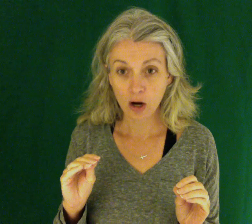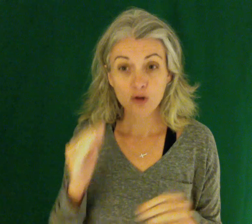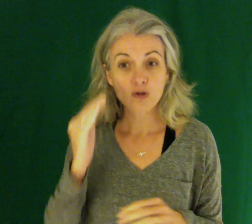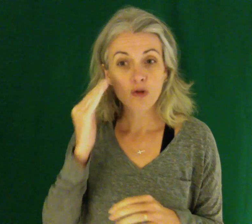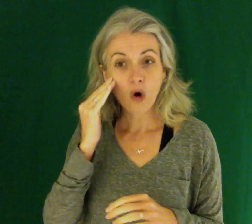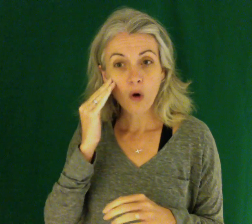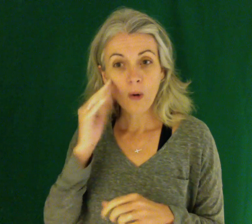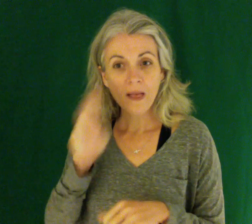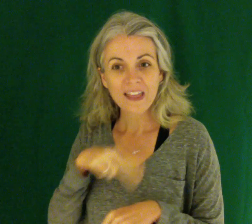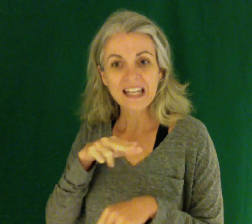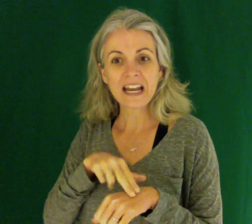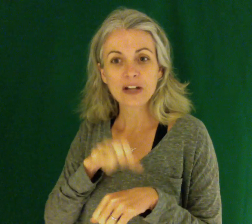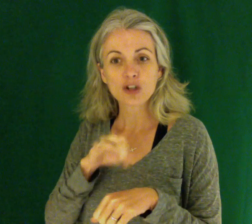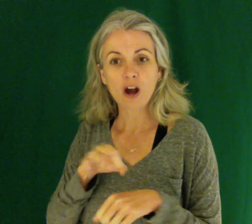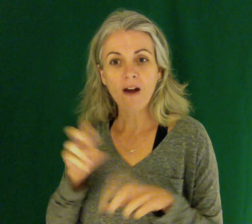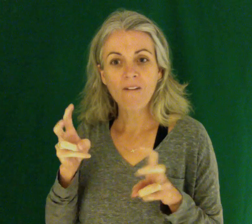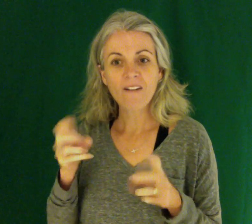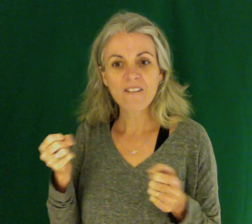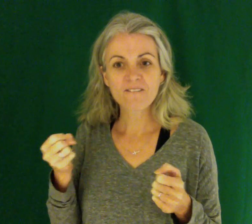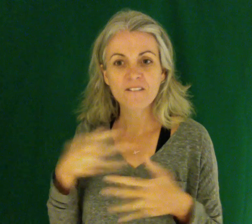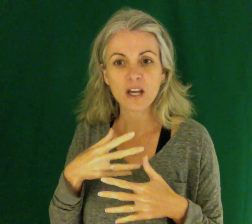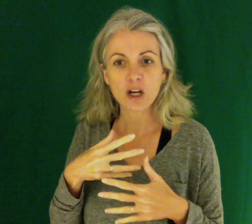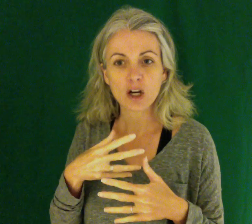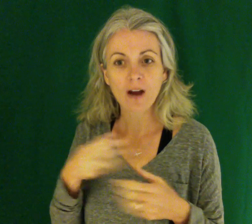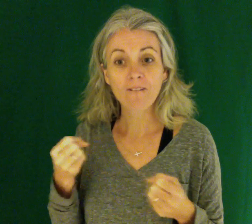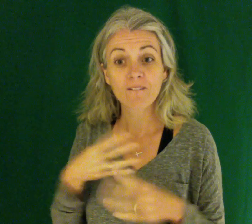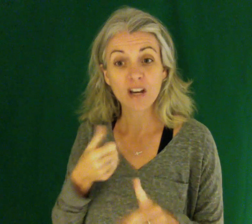of fear. That fear was not something that